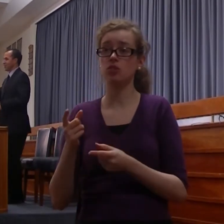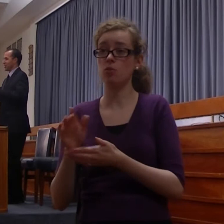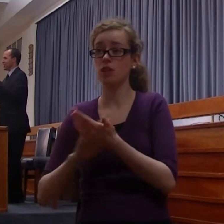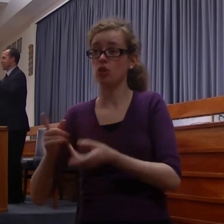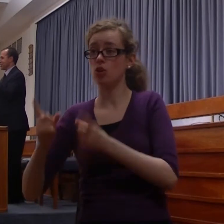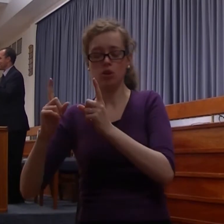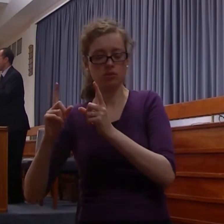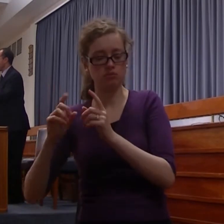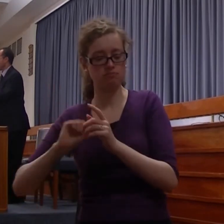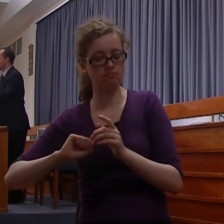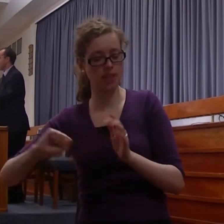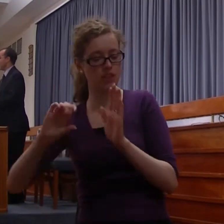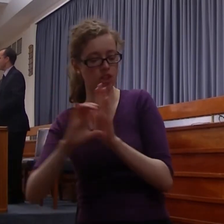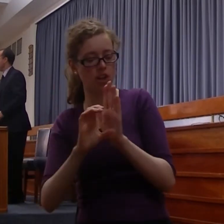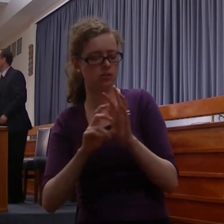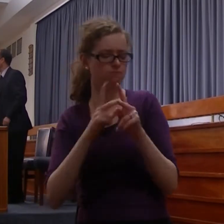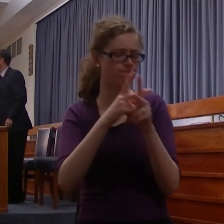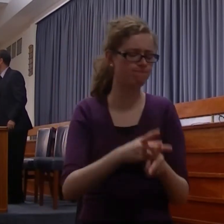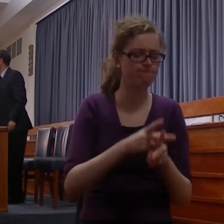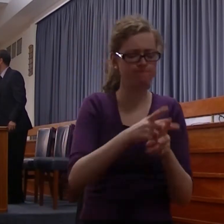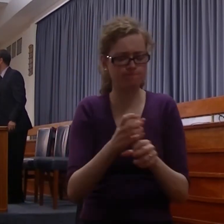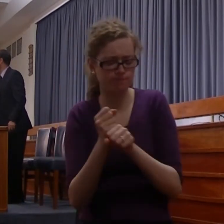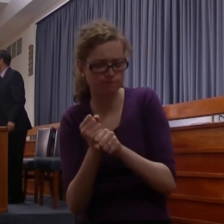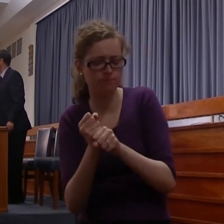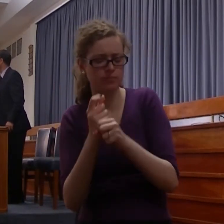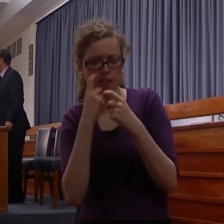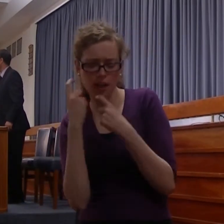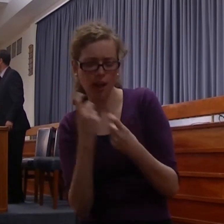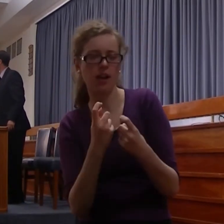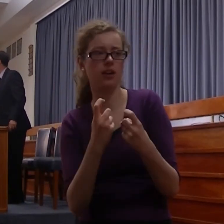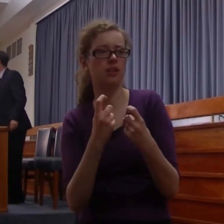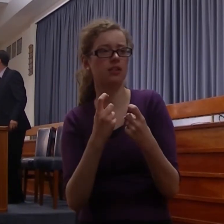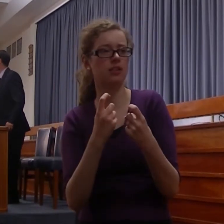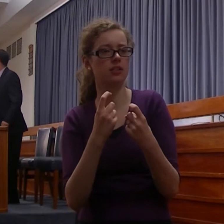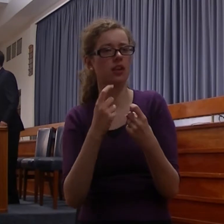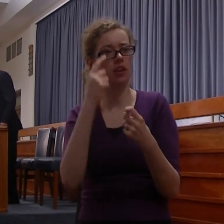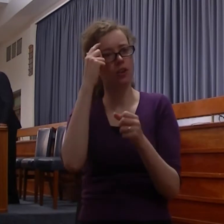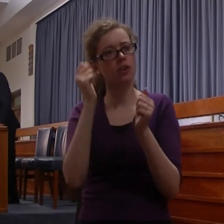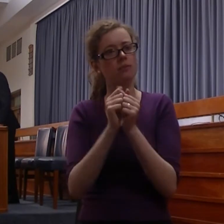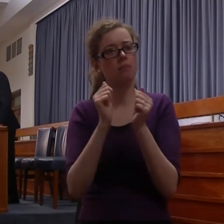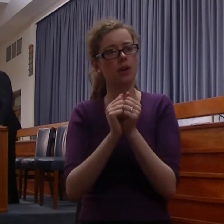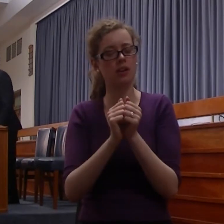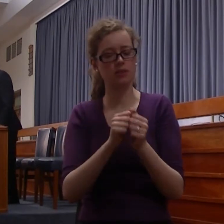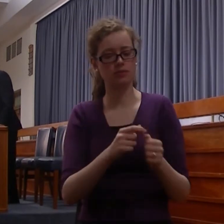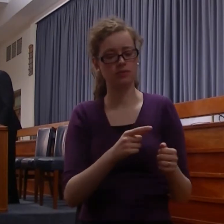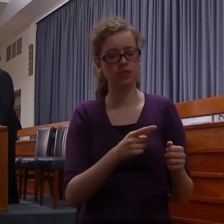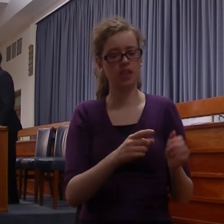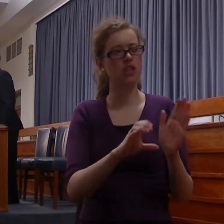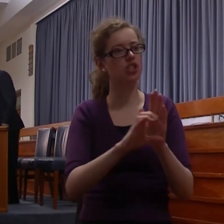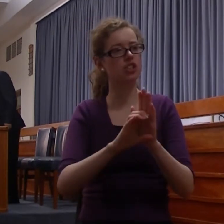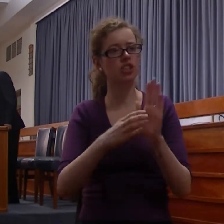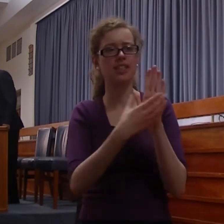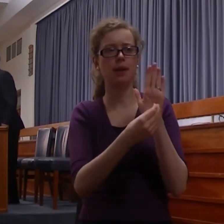protection. So the Lord keeps his church with care because his church is so precious. And you remember